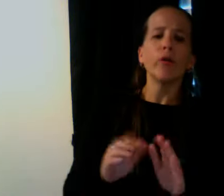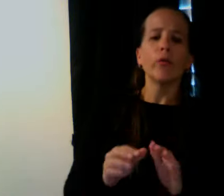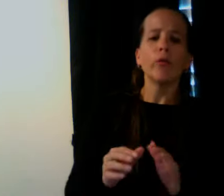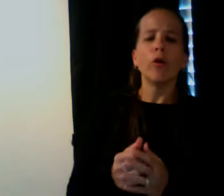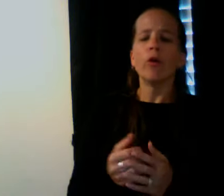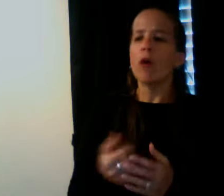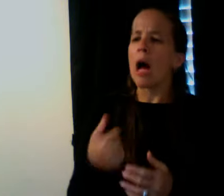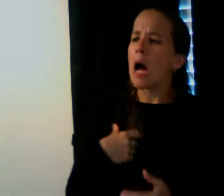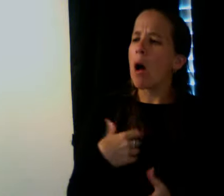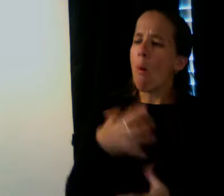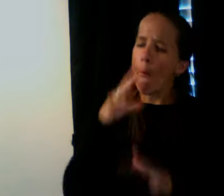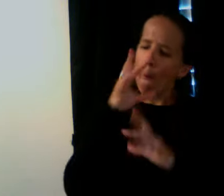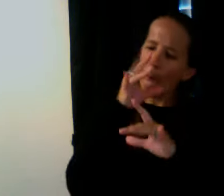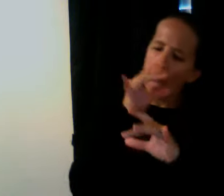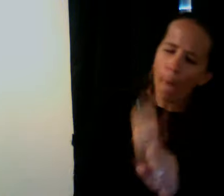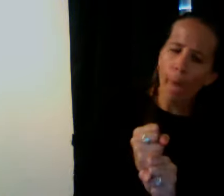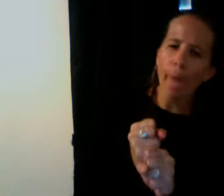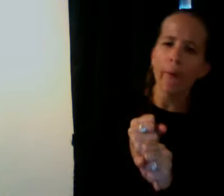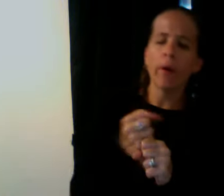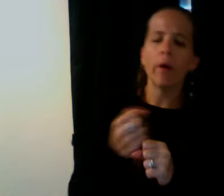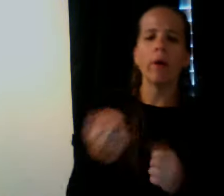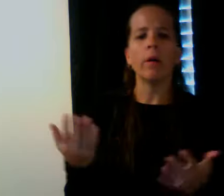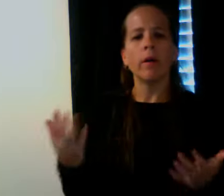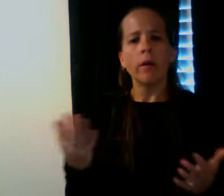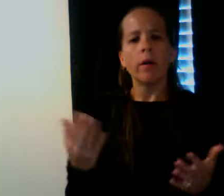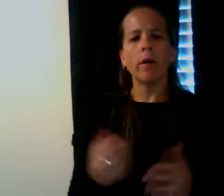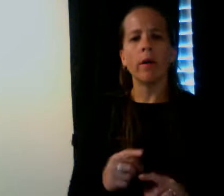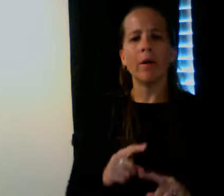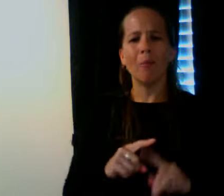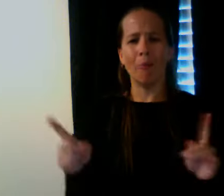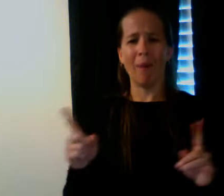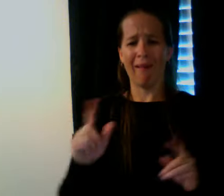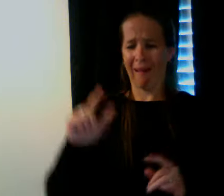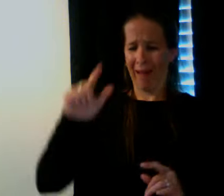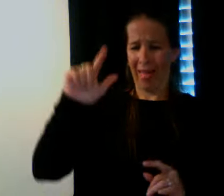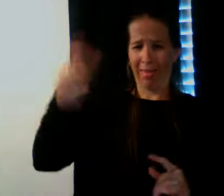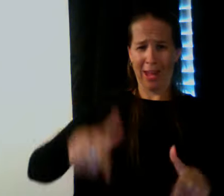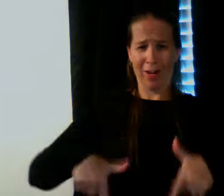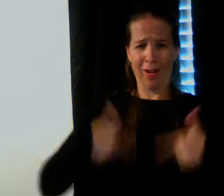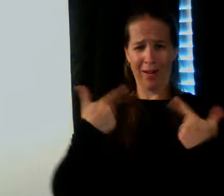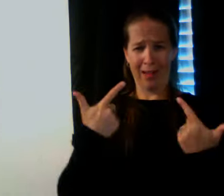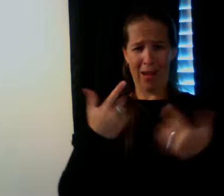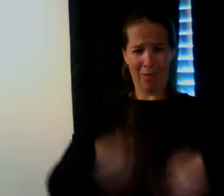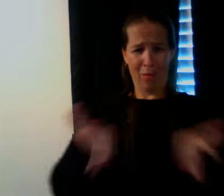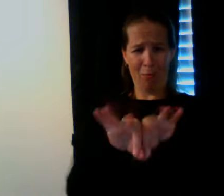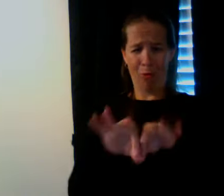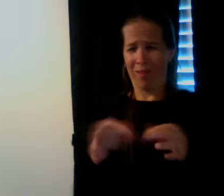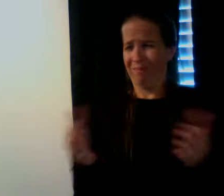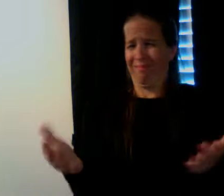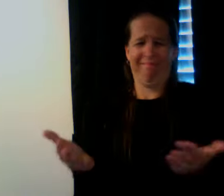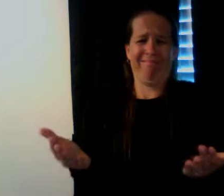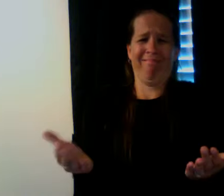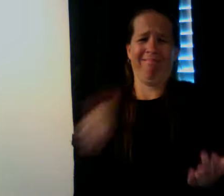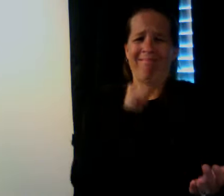fascinating. None of this had even a hope of any practical application in my life. But 10 years